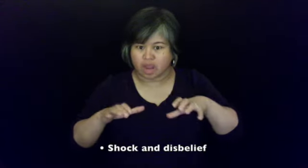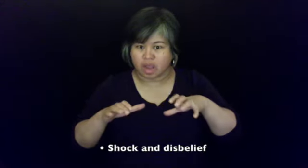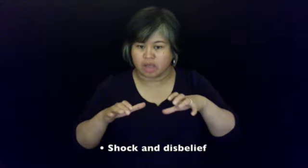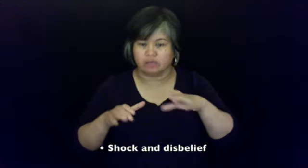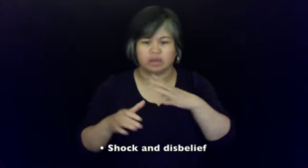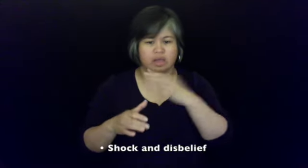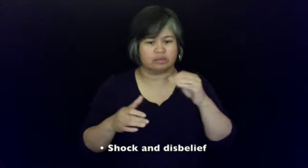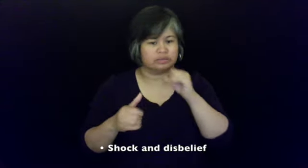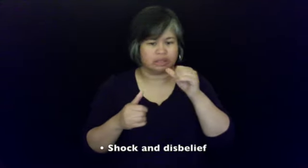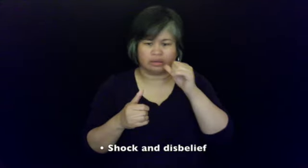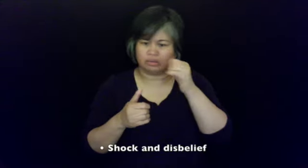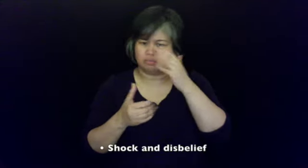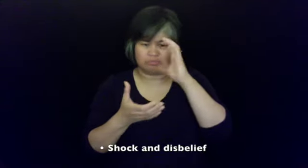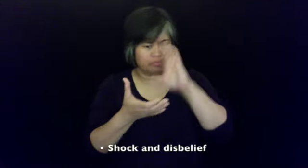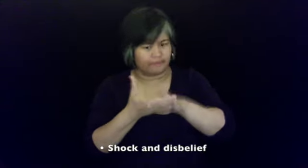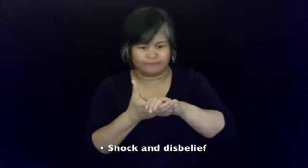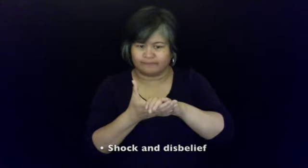shock and disbelief,